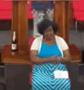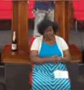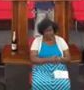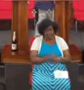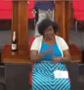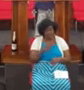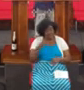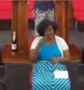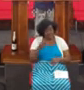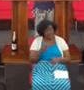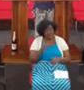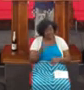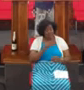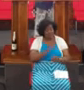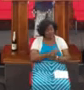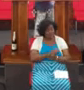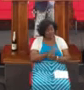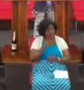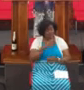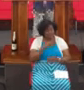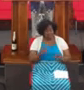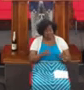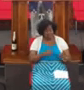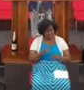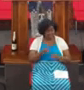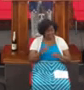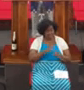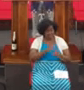They said, no work should be done on the Sabbath.